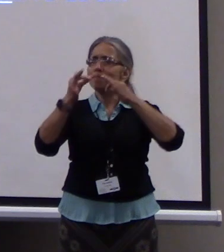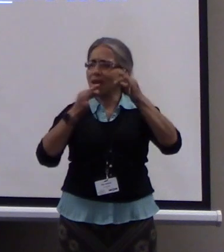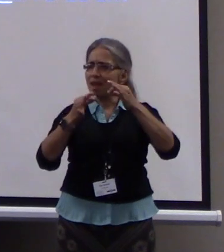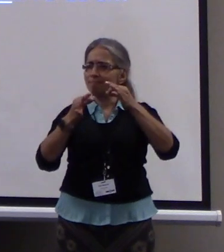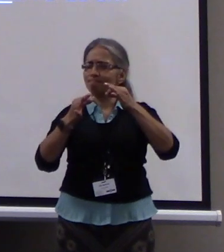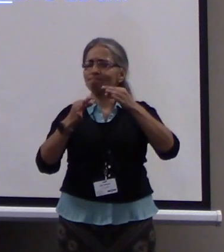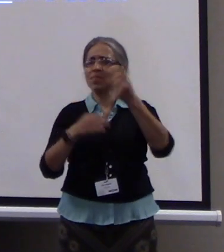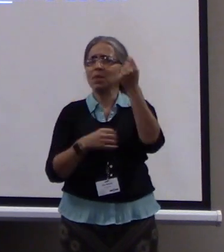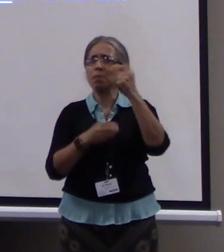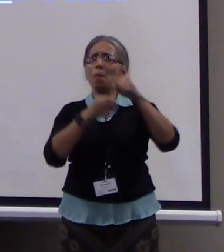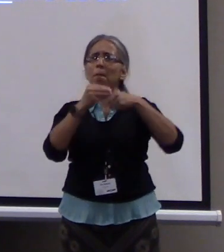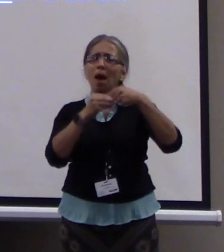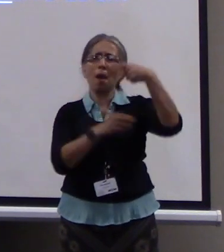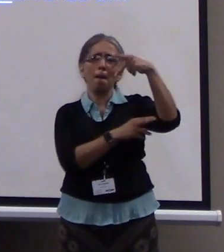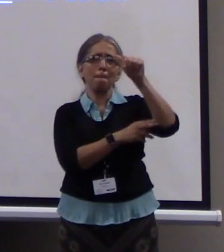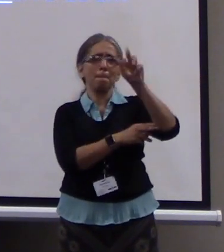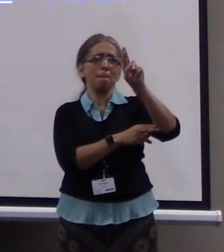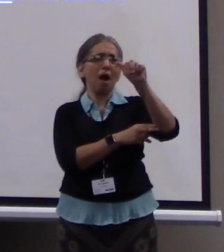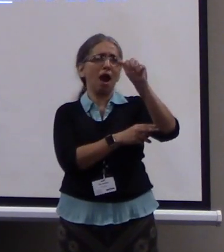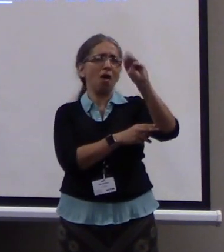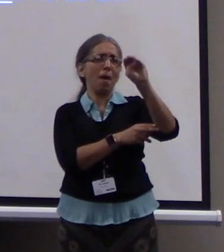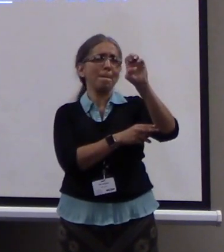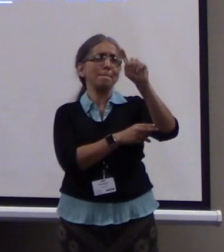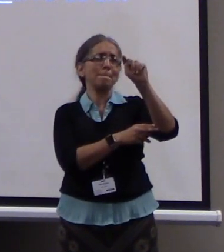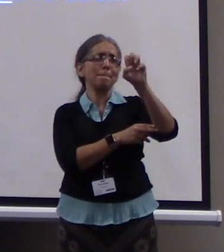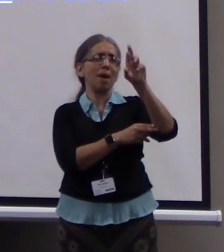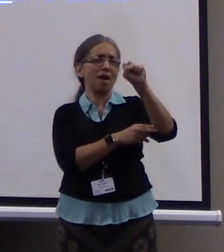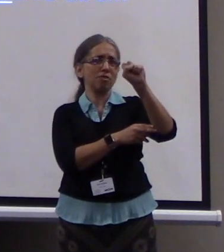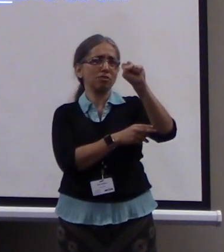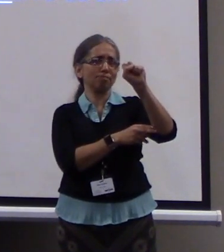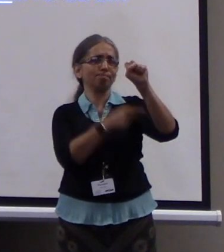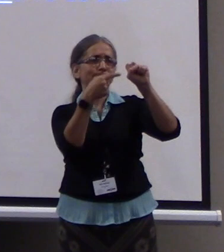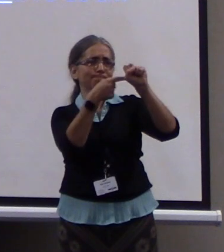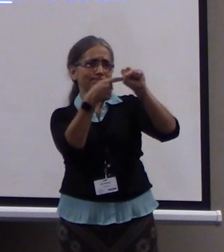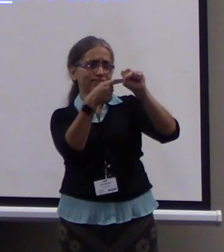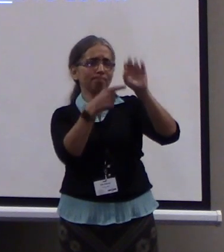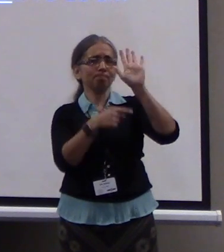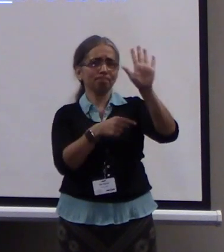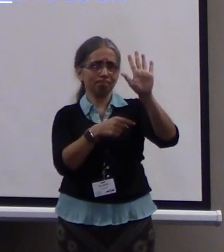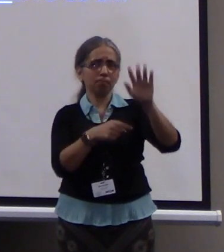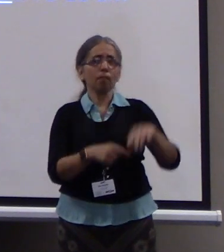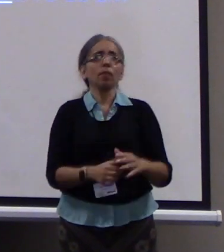And I want to explain a little bit about parameters.